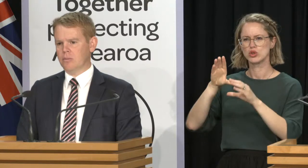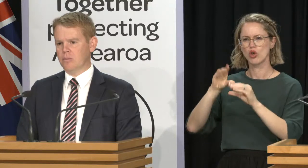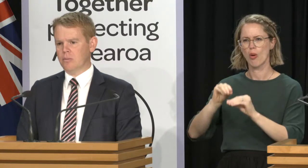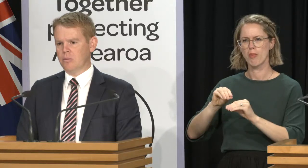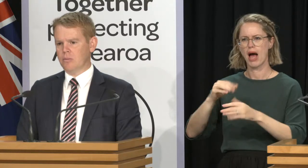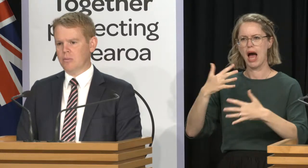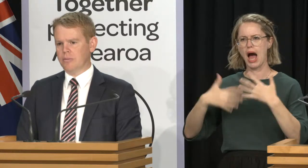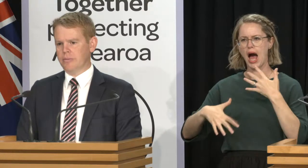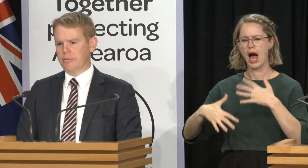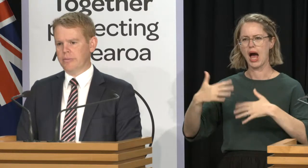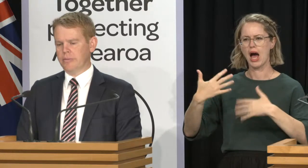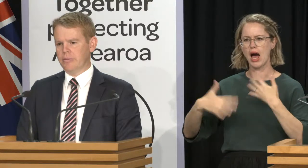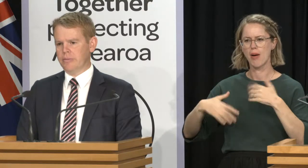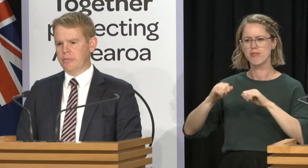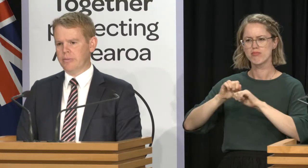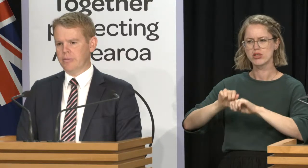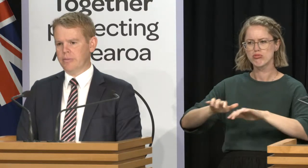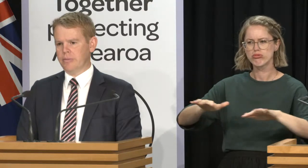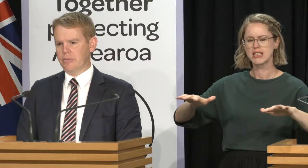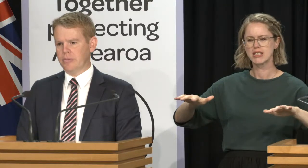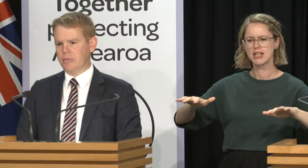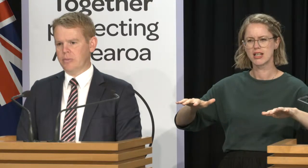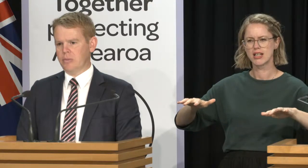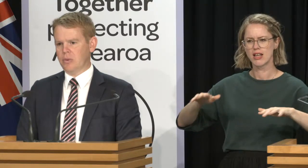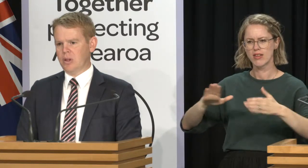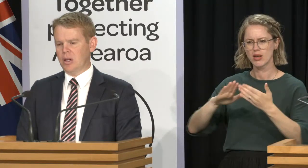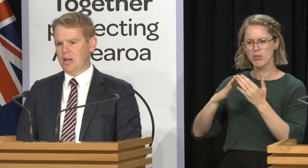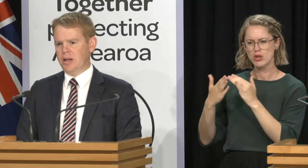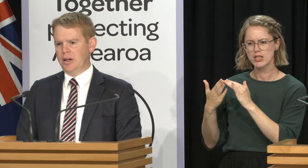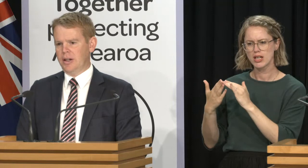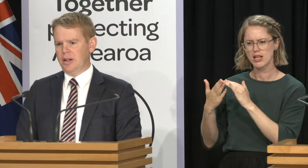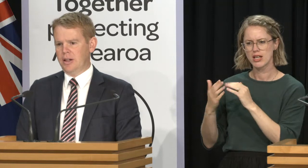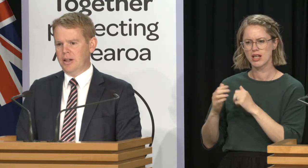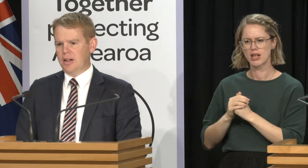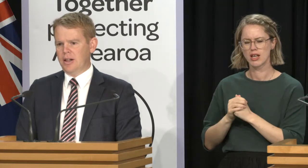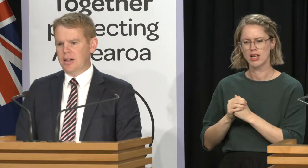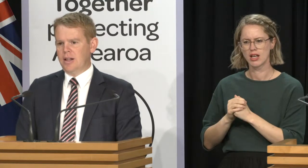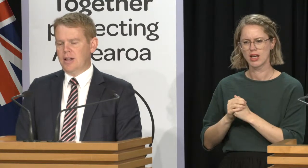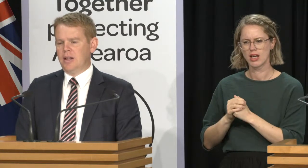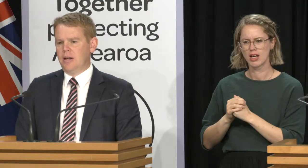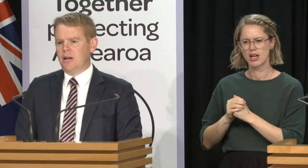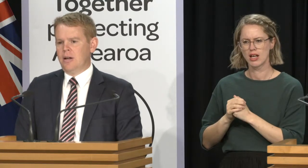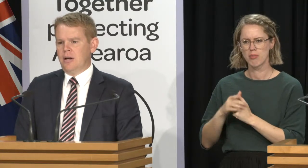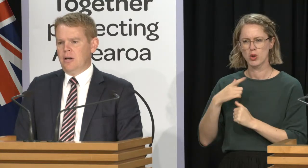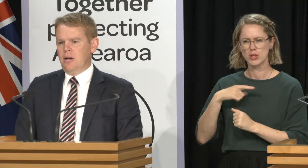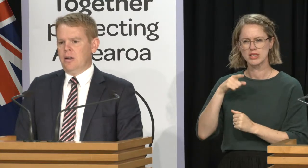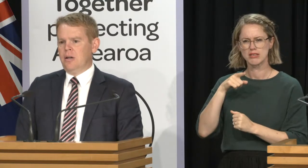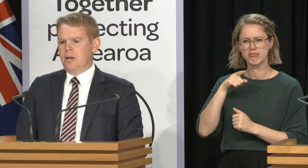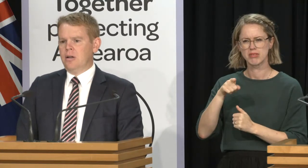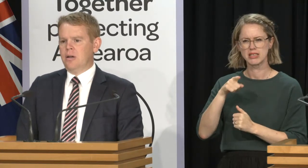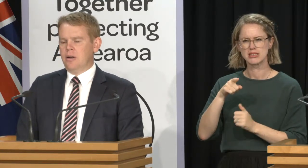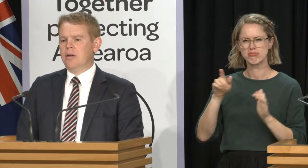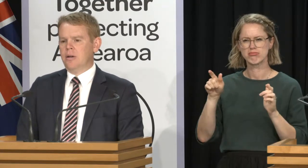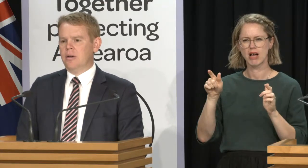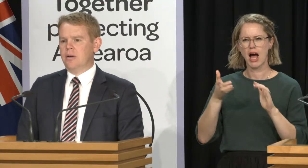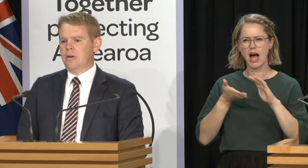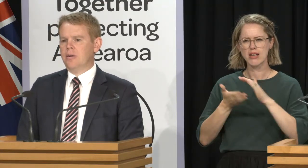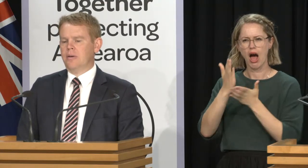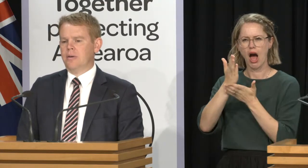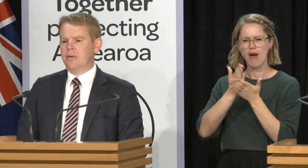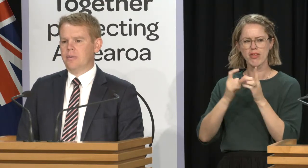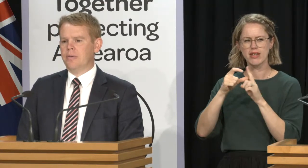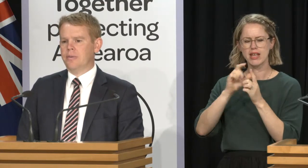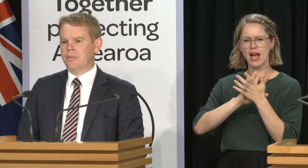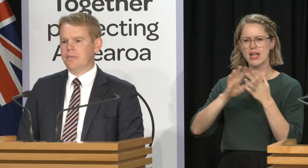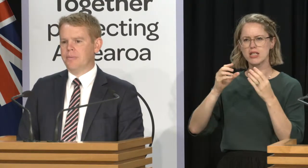harm, less than actual outbreaks within that community, because it'll be less than half of the DHB population that you're